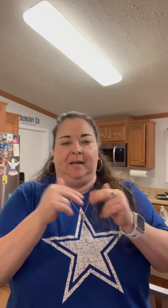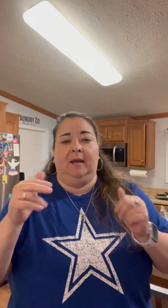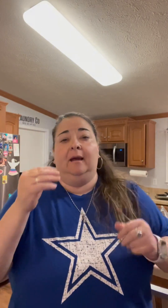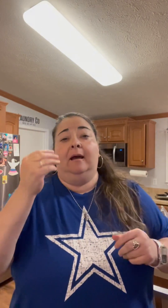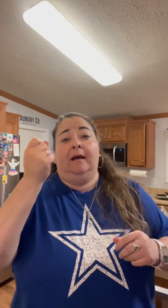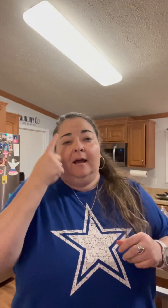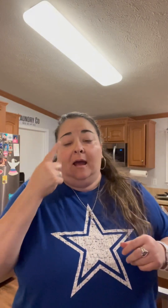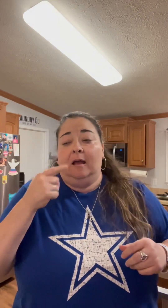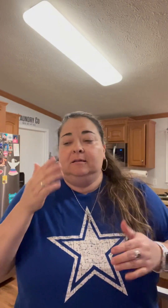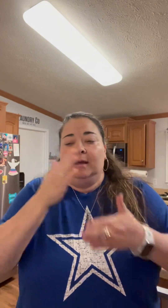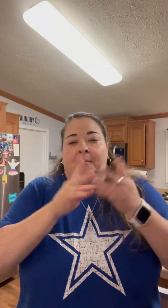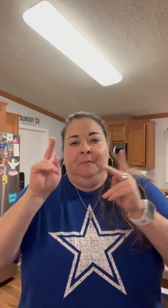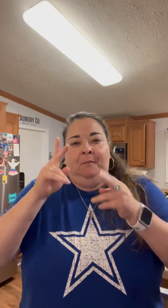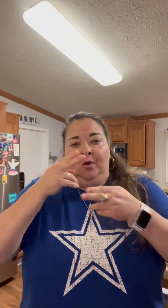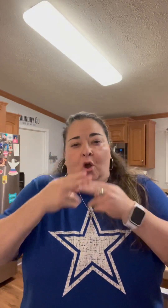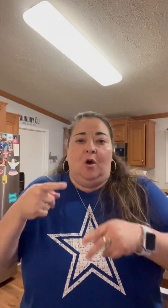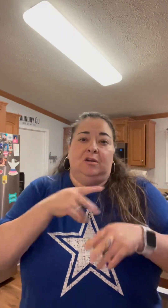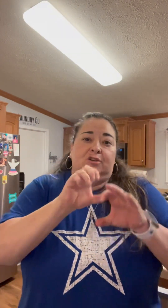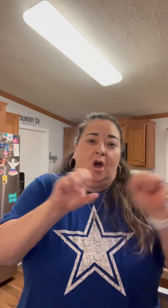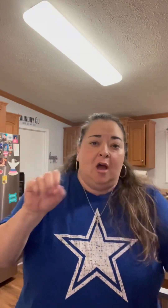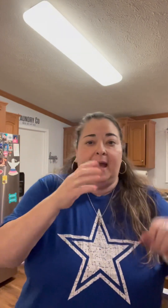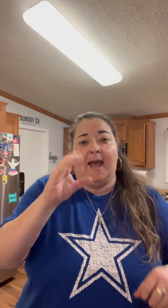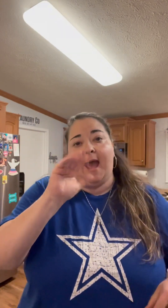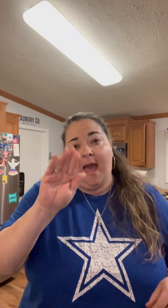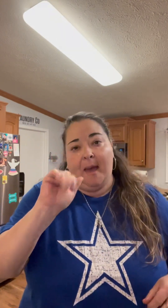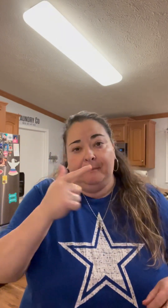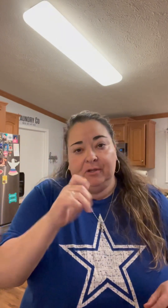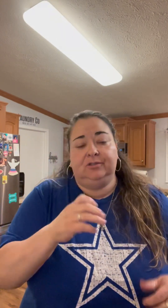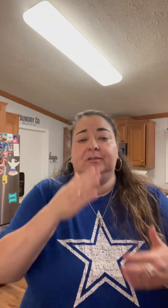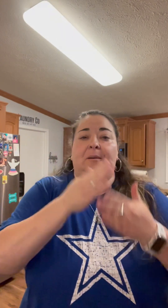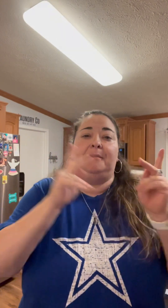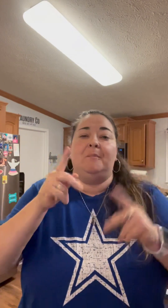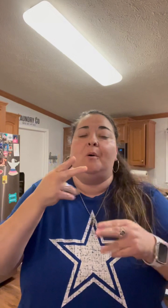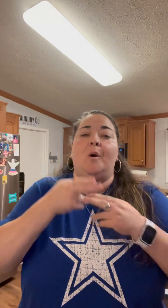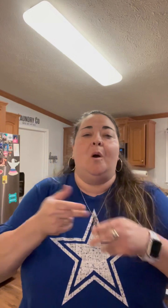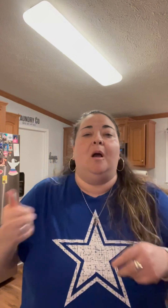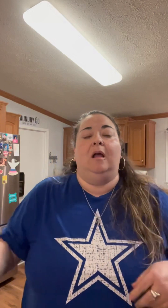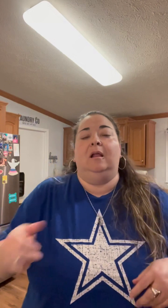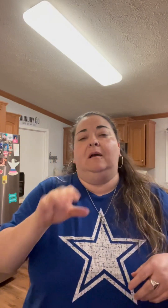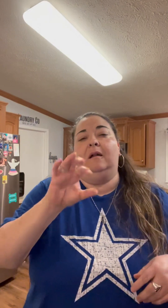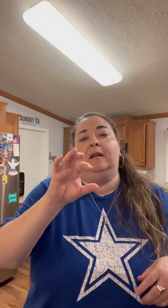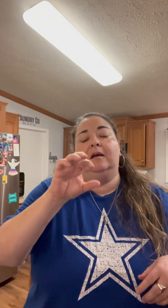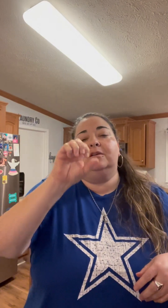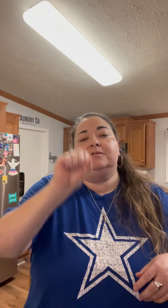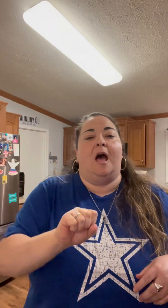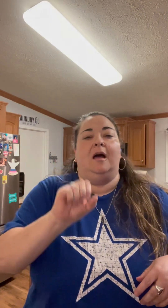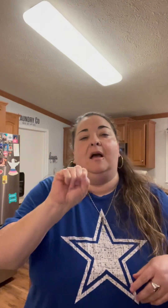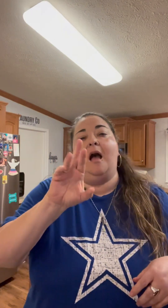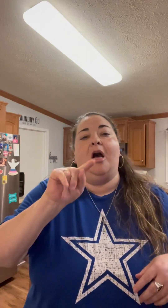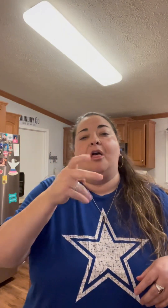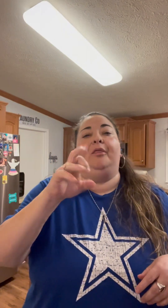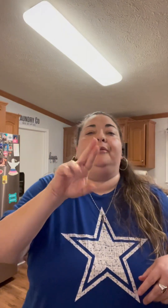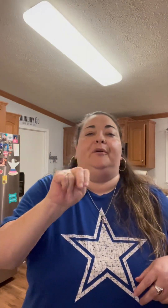minutes. We'll put in the seasonings and then the meat. Some people call this sausage and cabbage. Some people call it